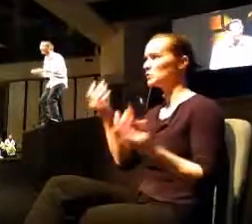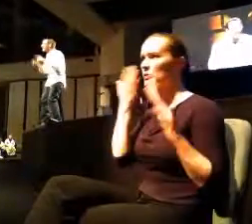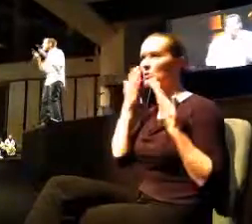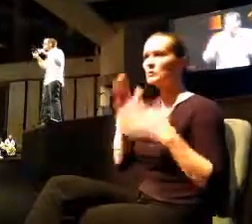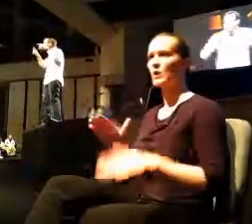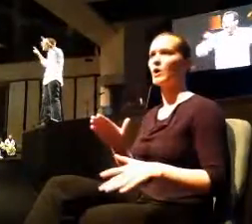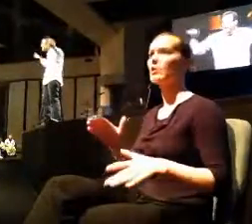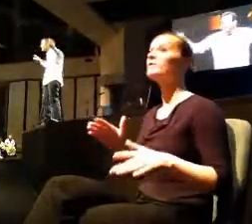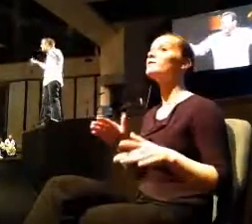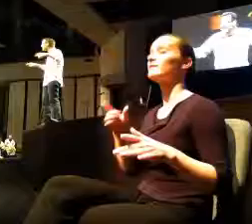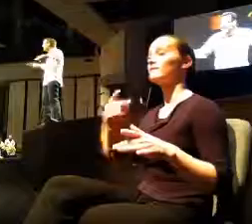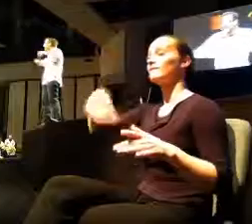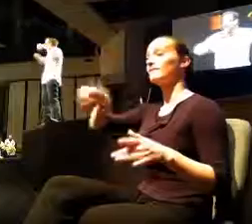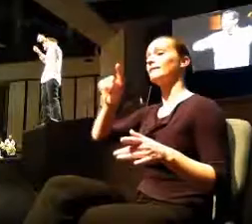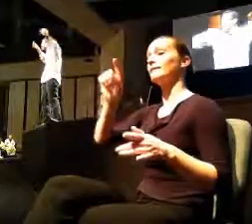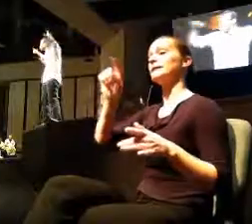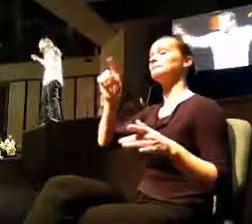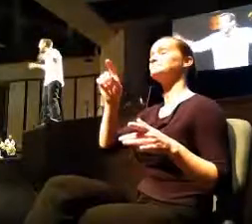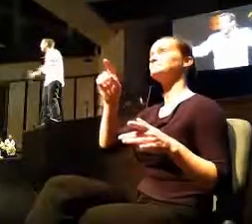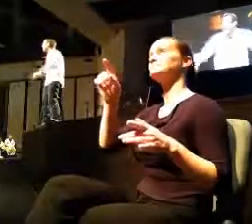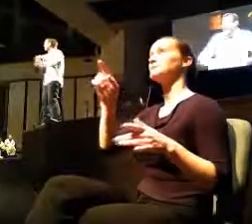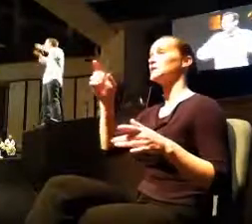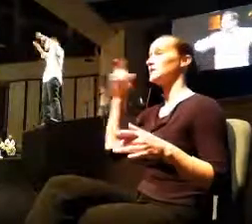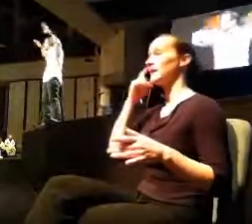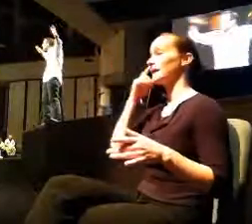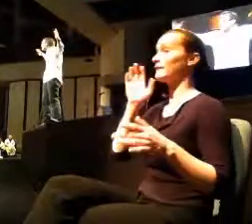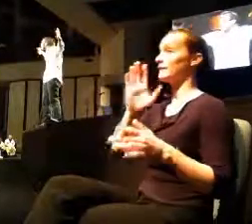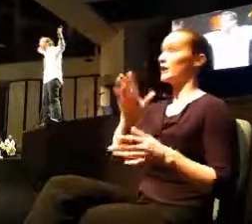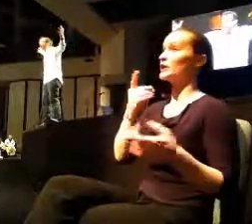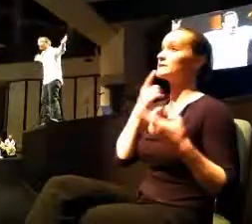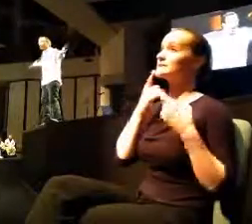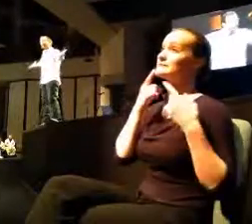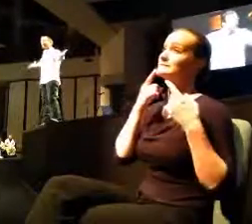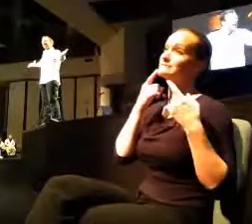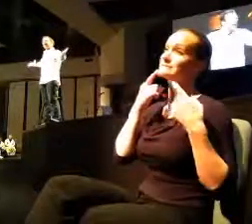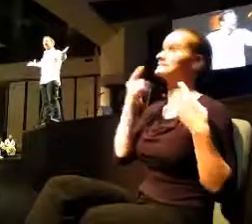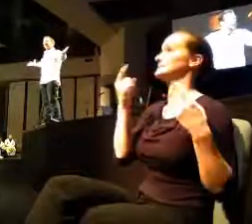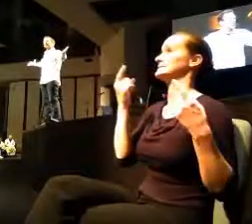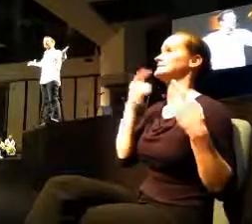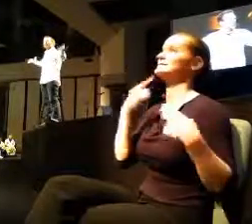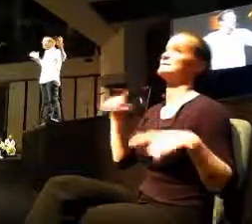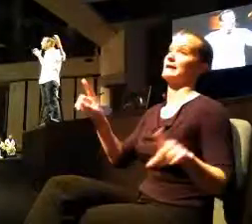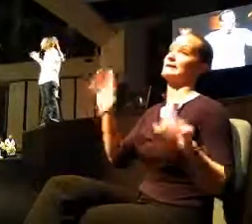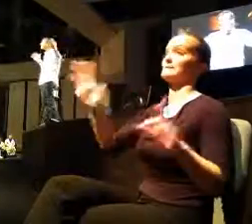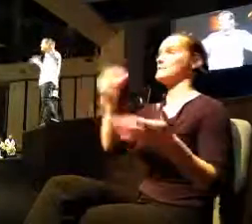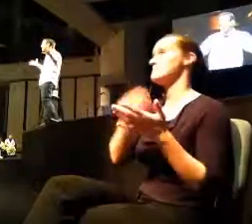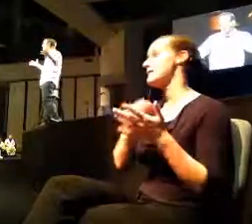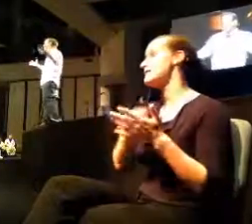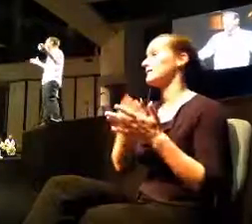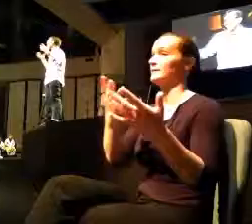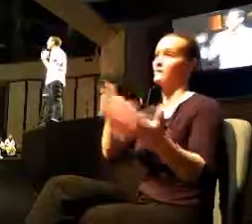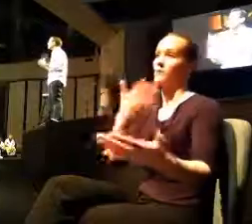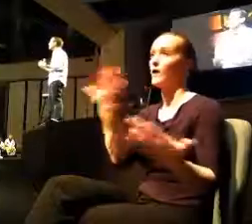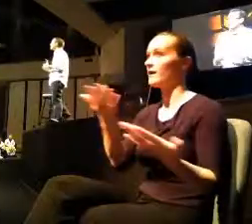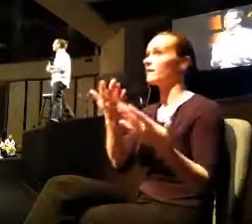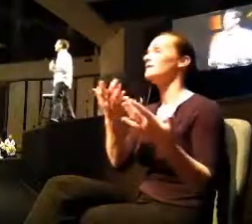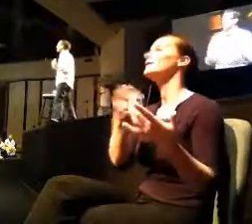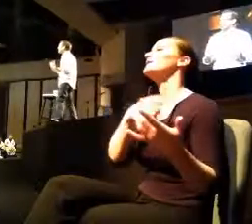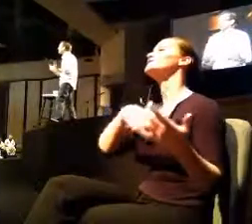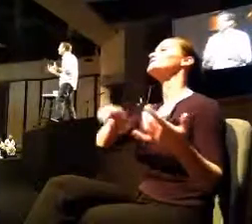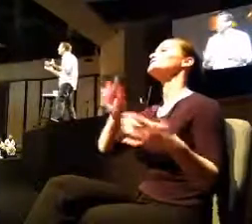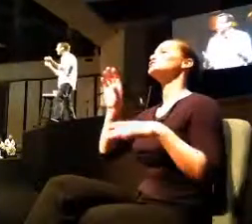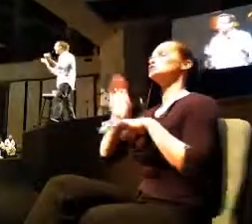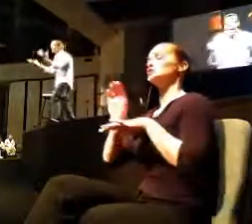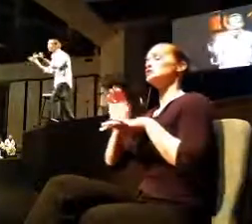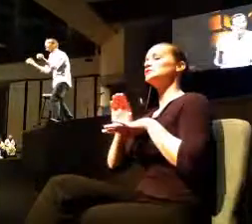out for, that my success and my money and my achievements aren't going to match. See, we get to be a movement